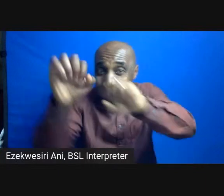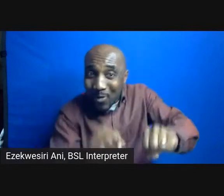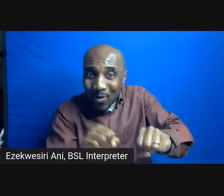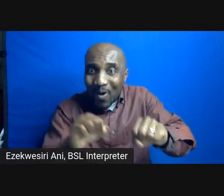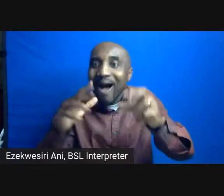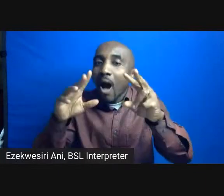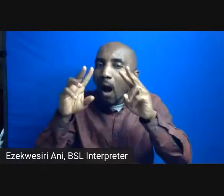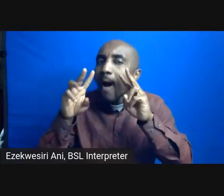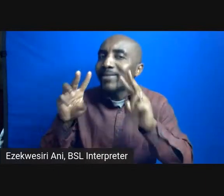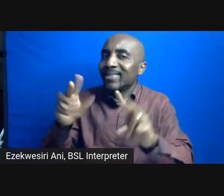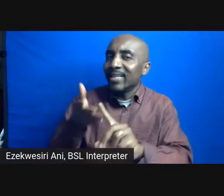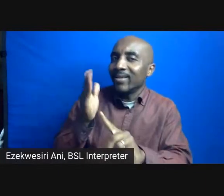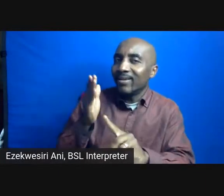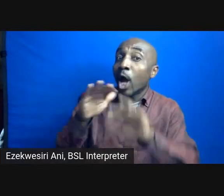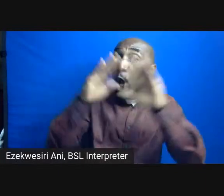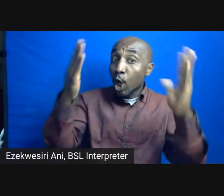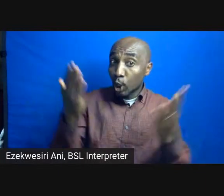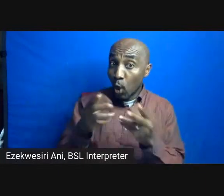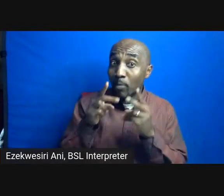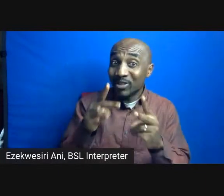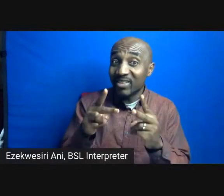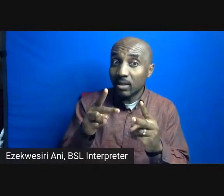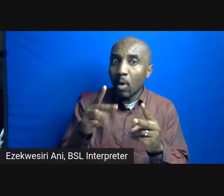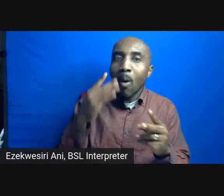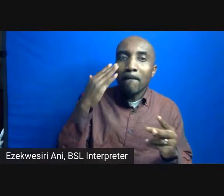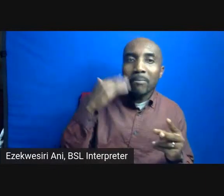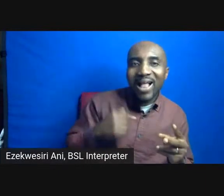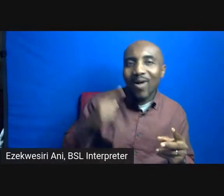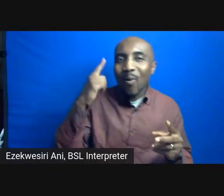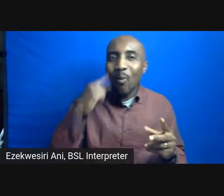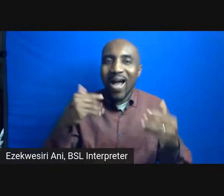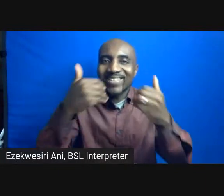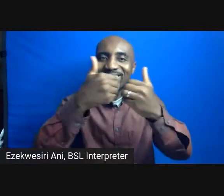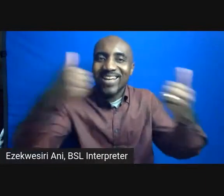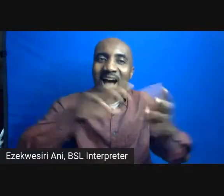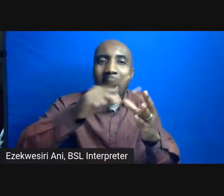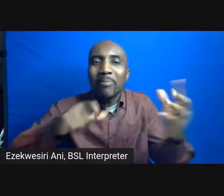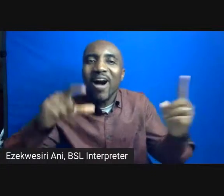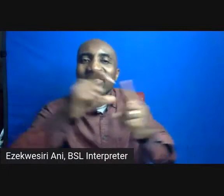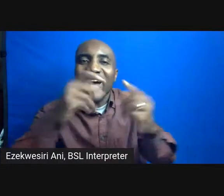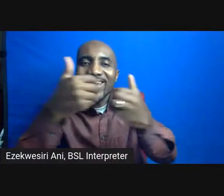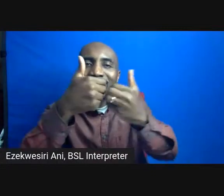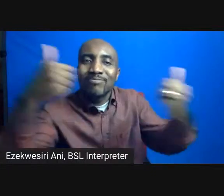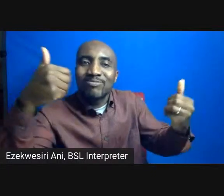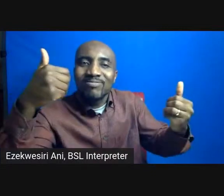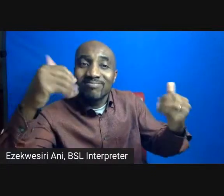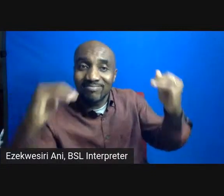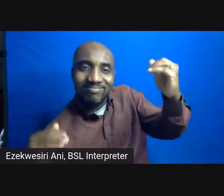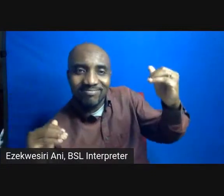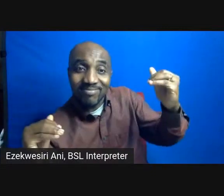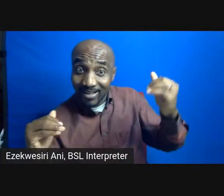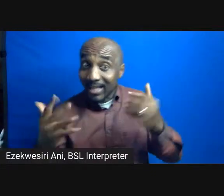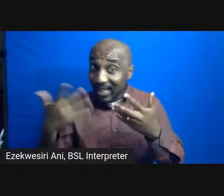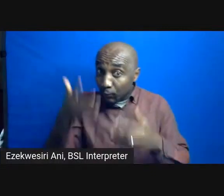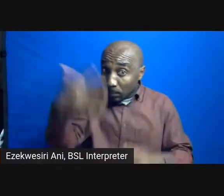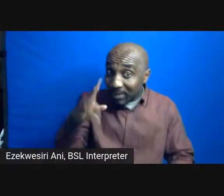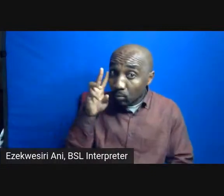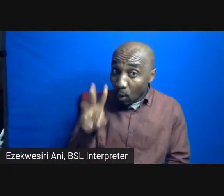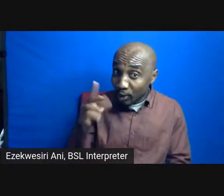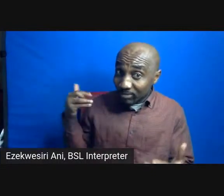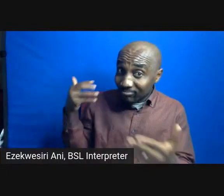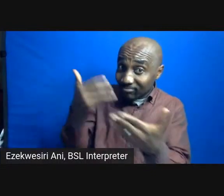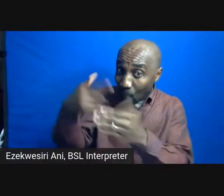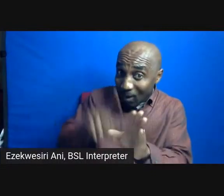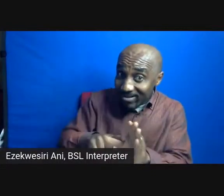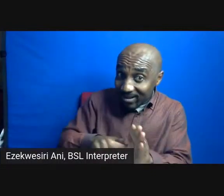global system of apartheid. At least if you've been looking and paying attention,